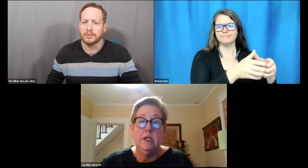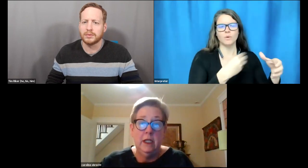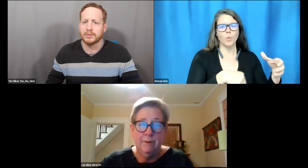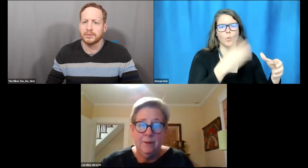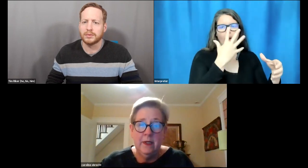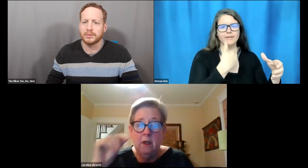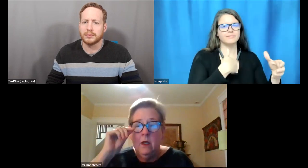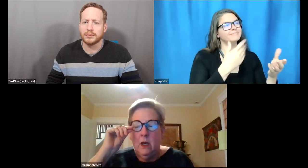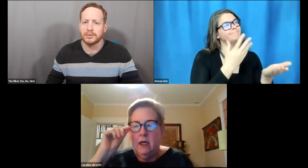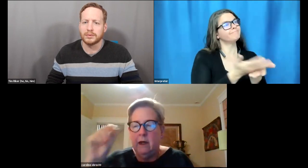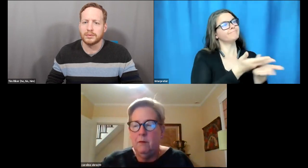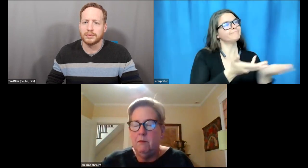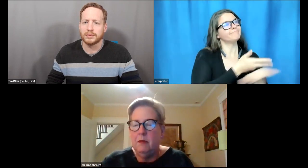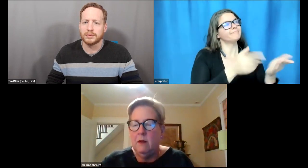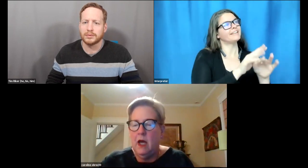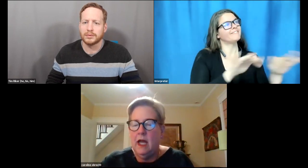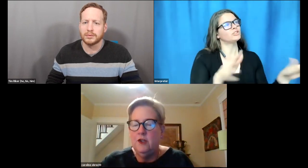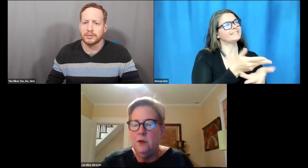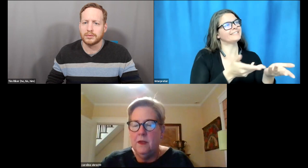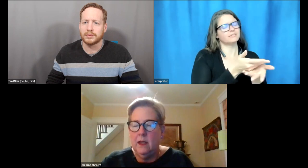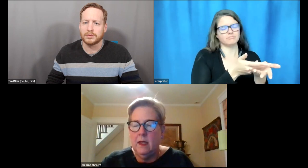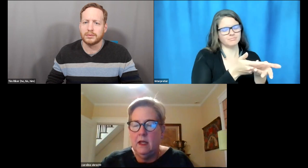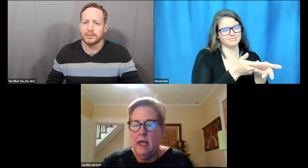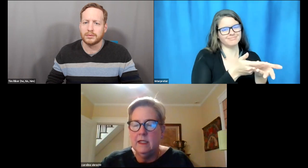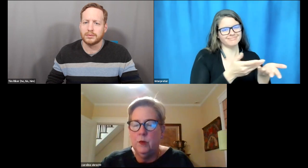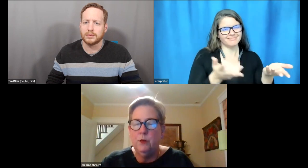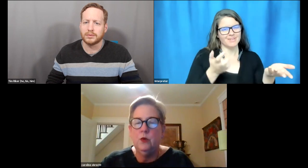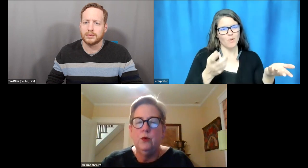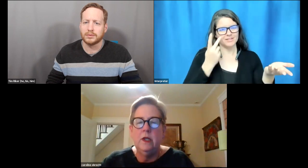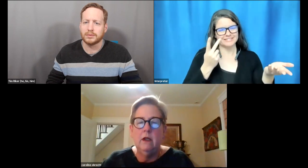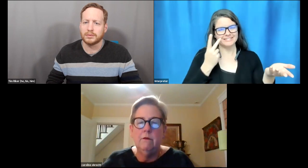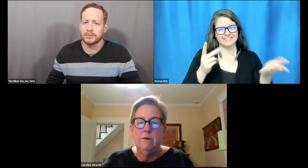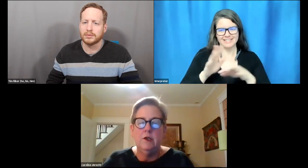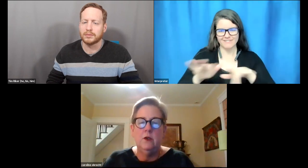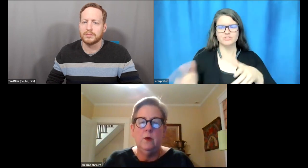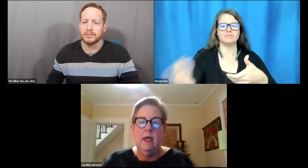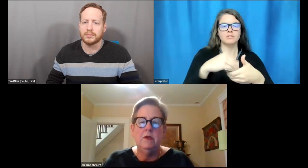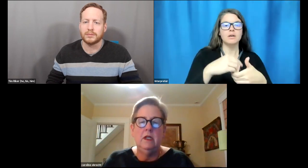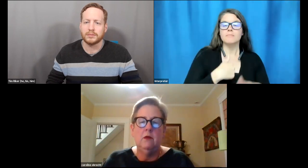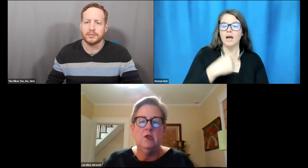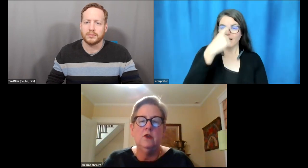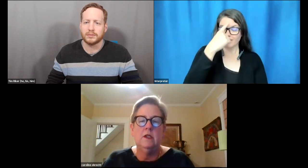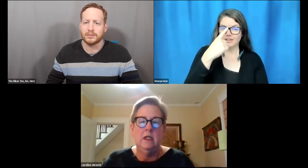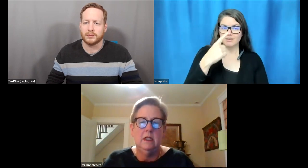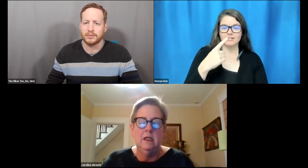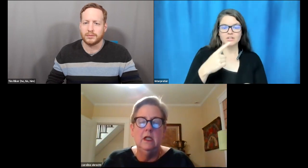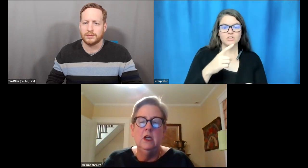diversity. But I do think that as we're recruiting for two empty commissioner seats, we